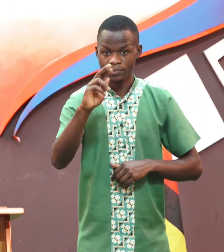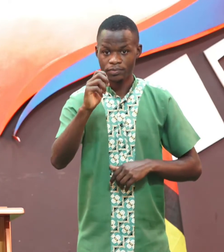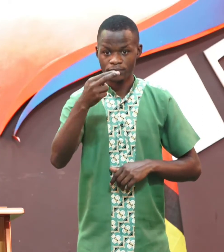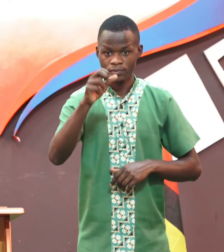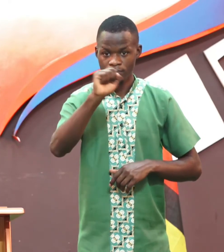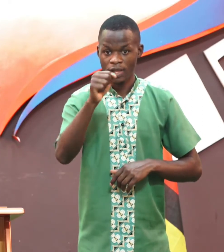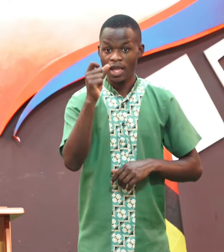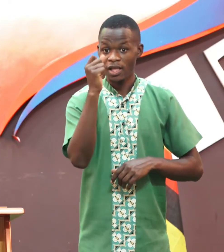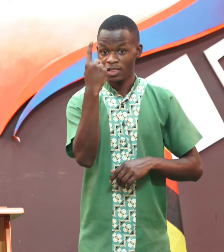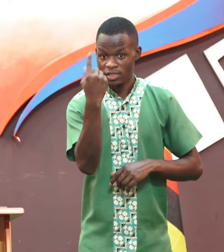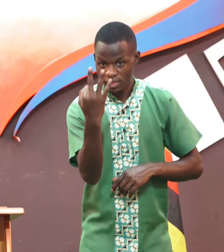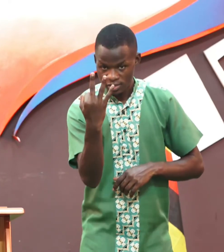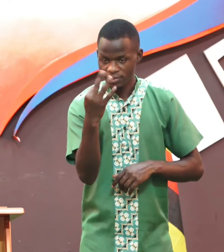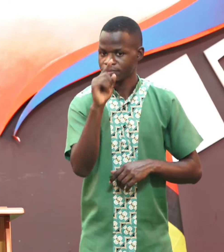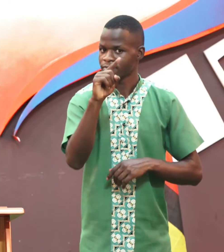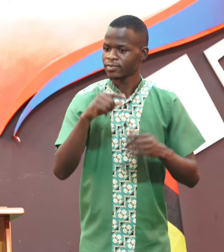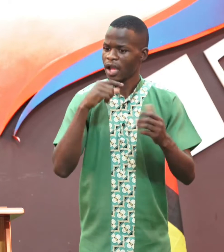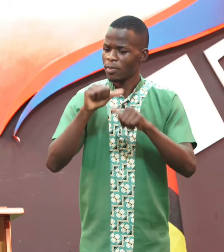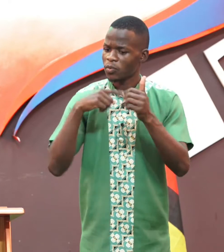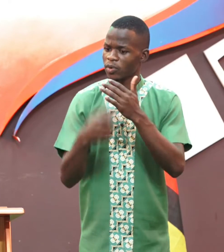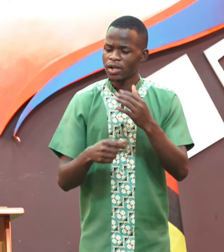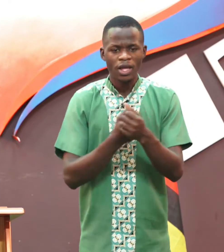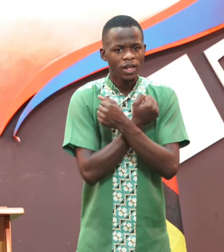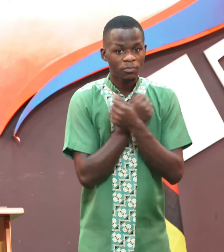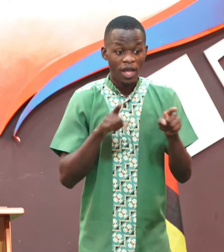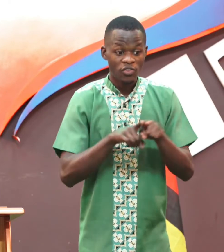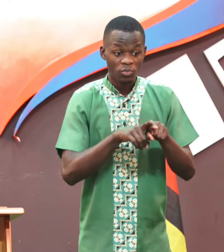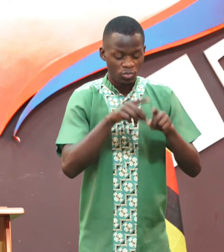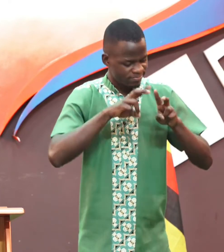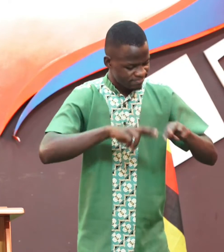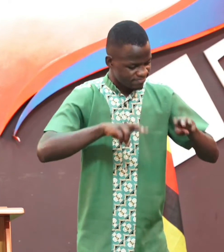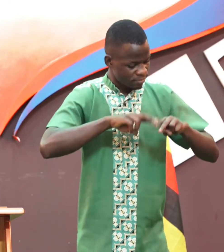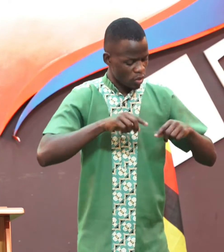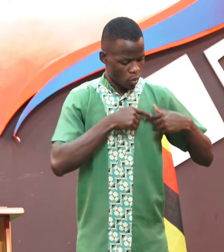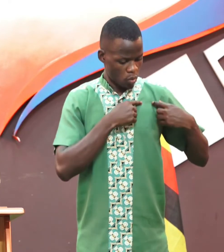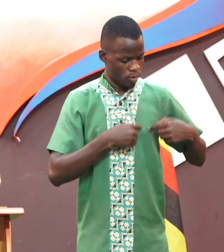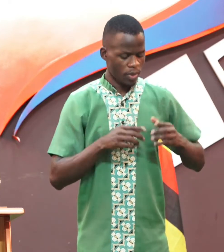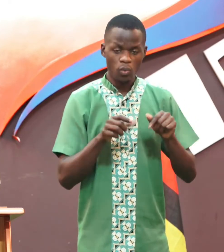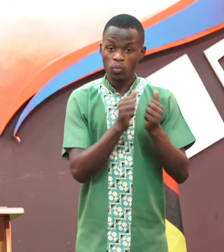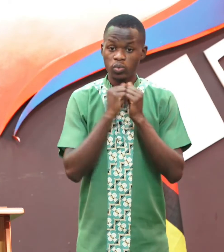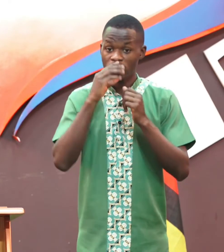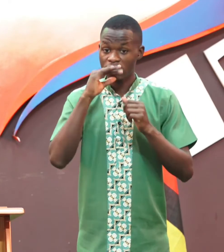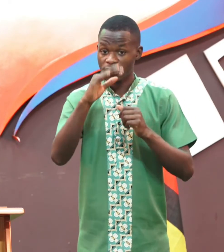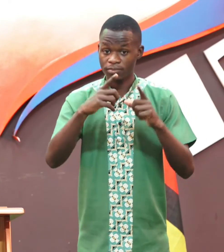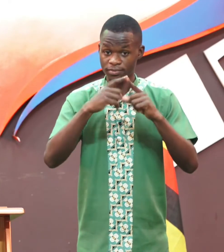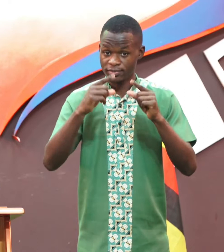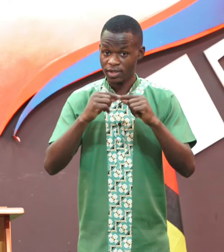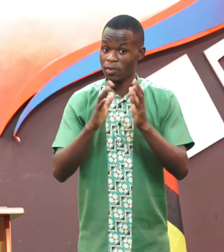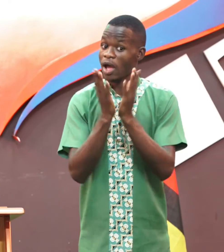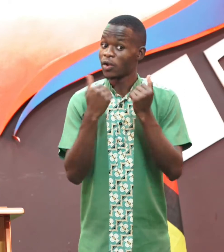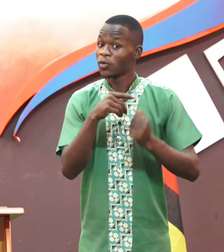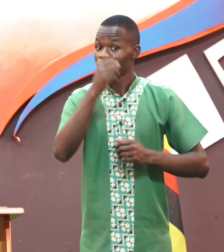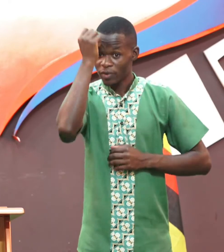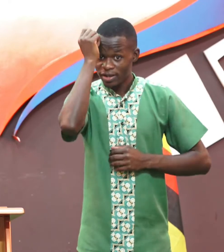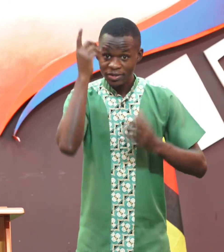13. Bwokebera omutima gwo n'ebigambo by'oyogera. And you examine your heart the words you speak. Wetutegerera